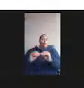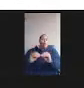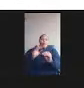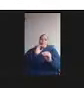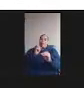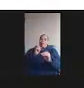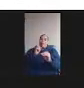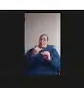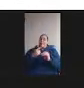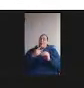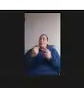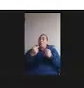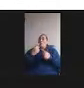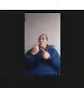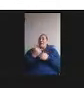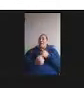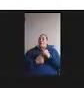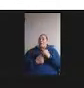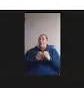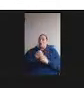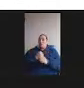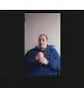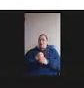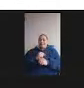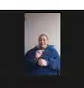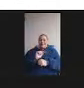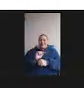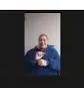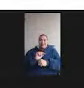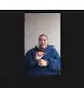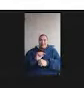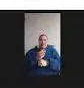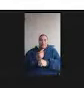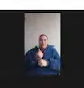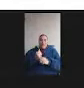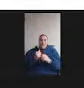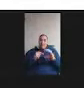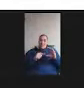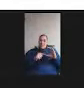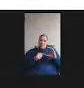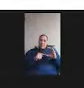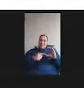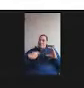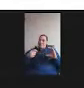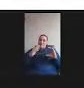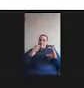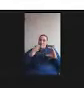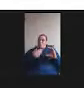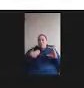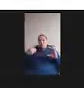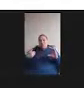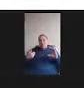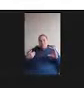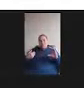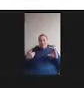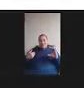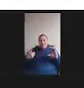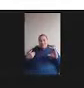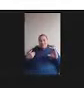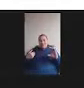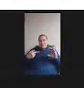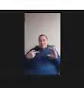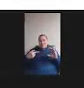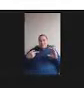financial year, those money not spent in the previous financial year, are there